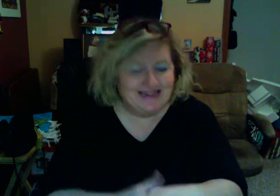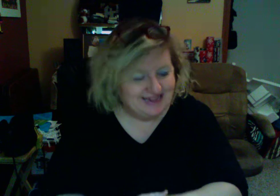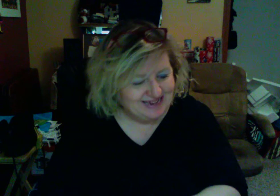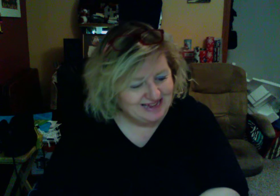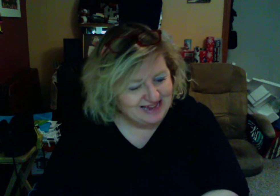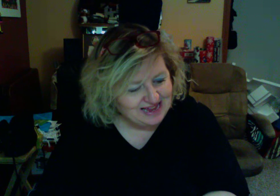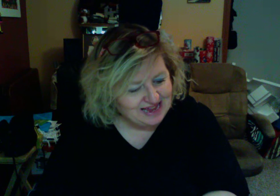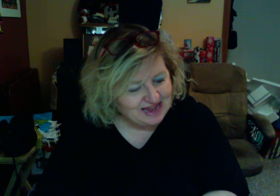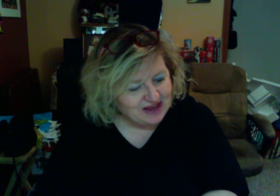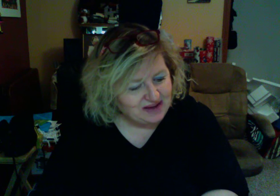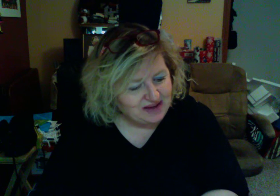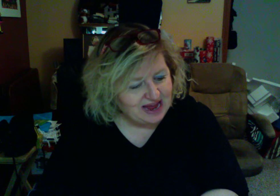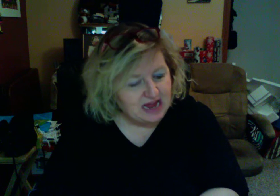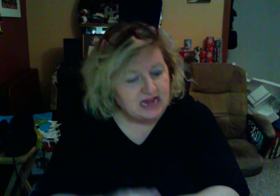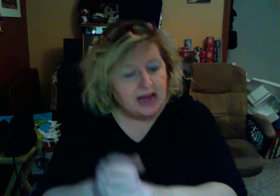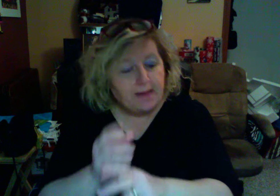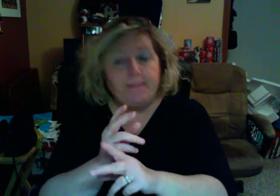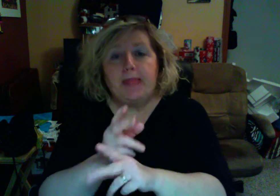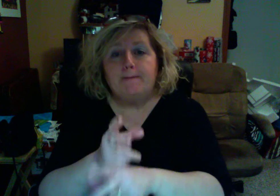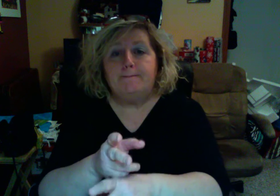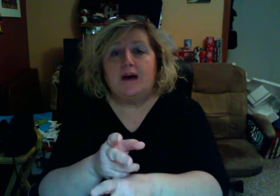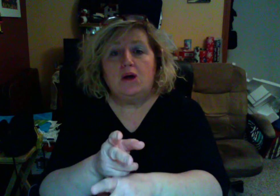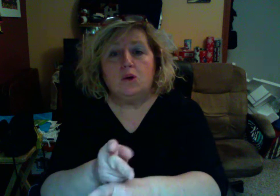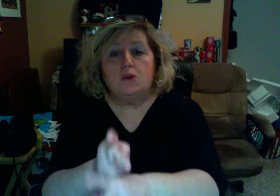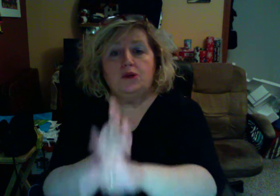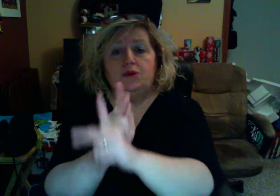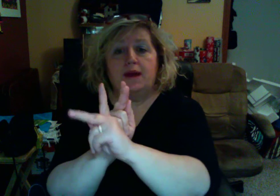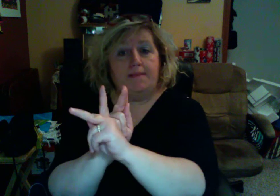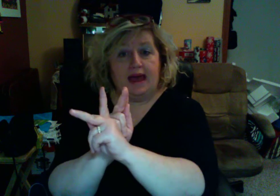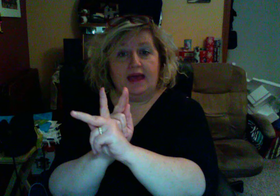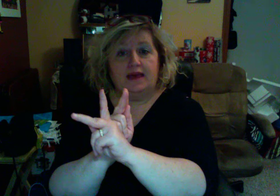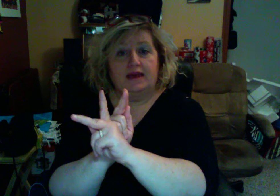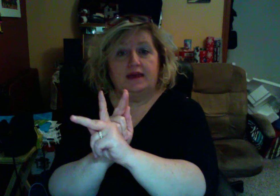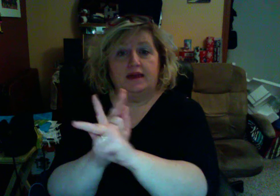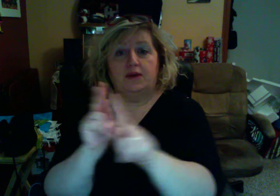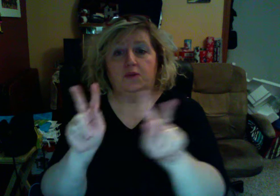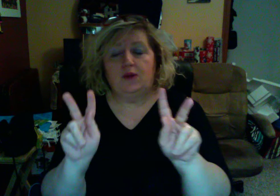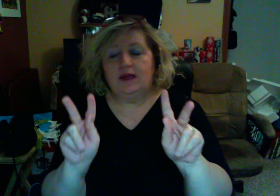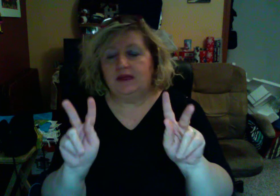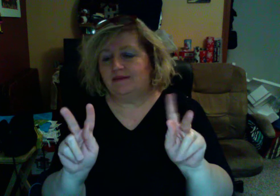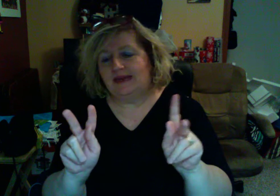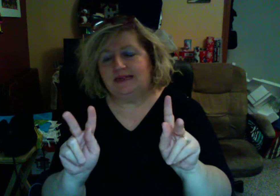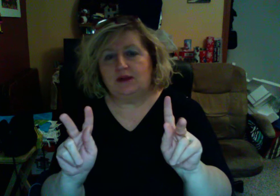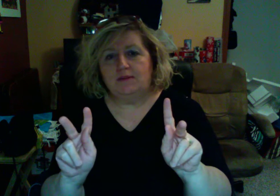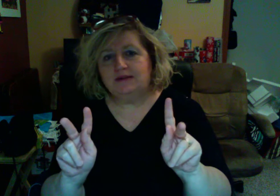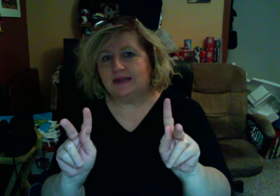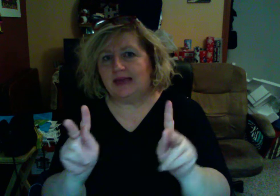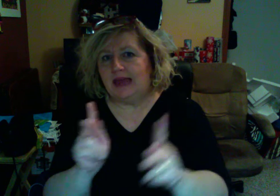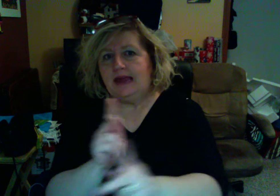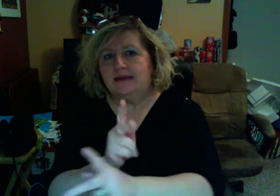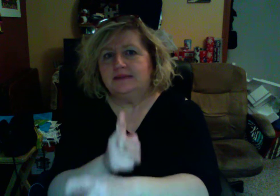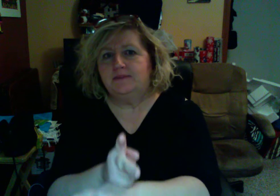Okay, borrow, you come back. with, it almost looks like K's, but